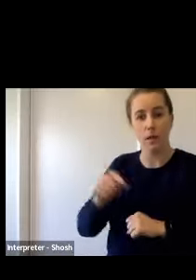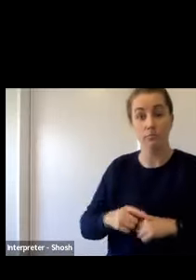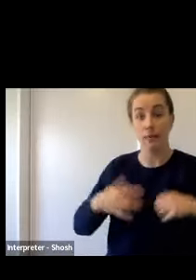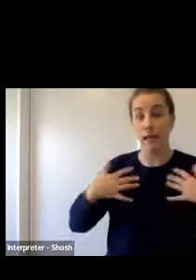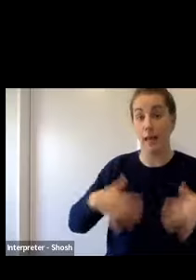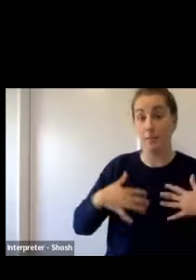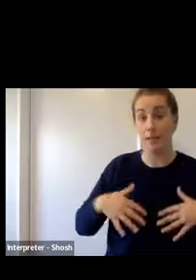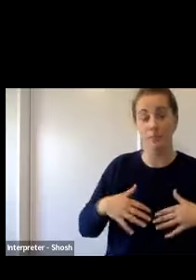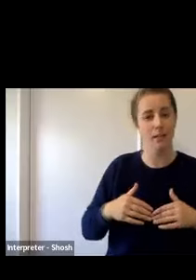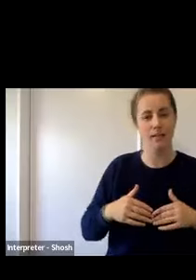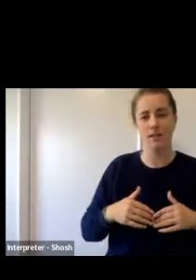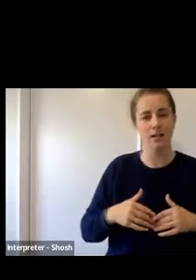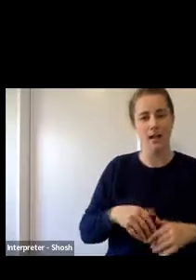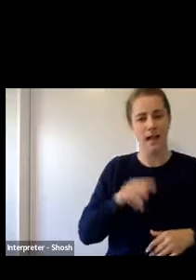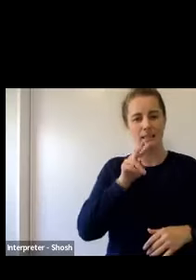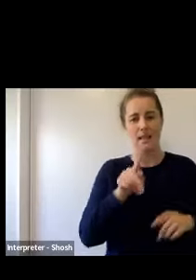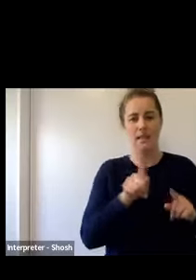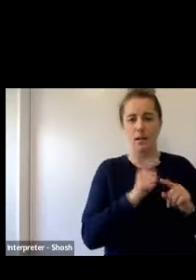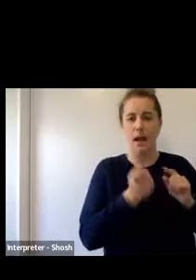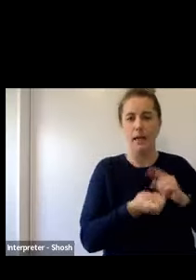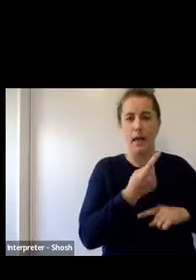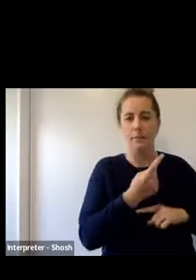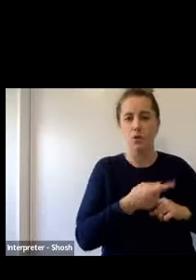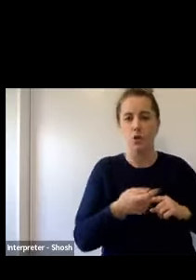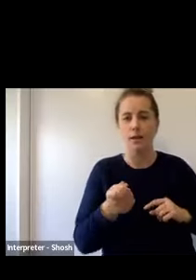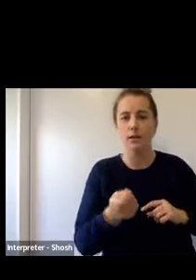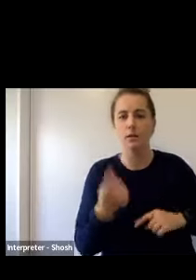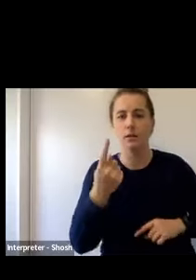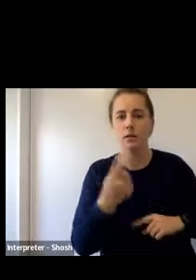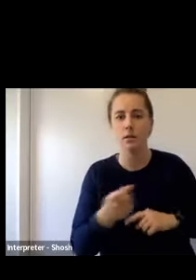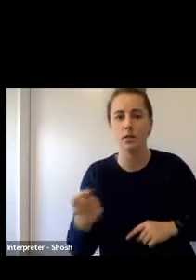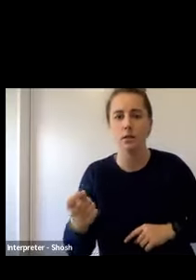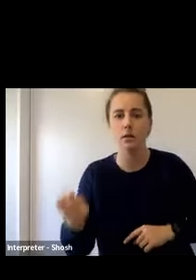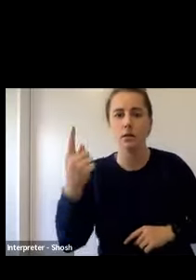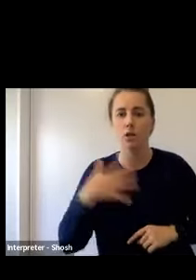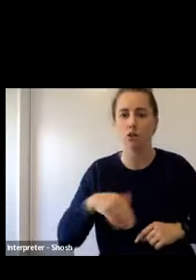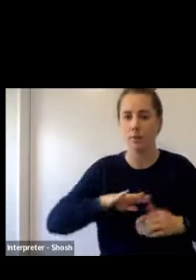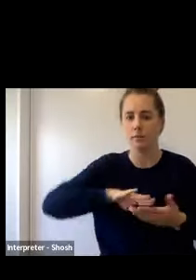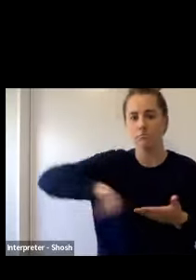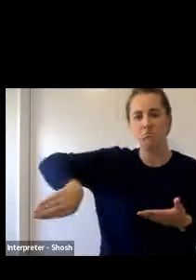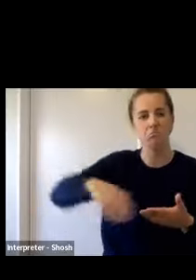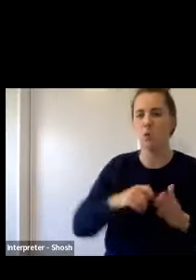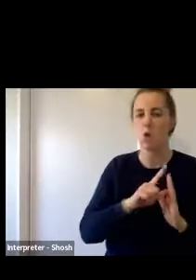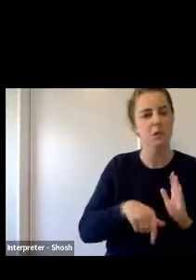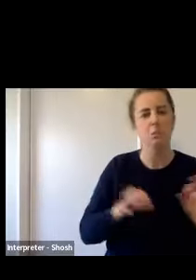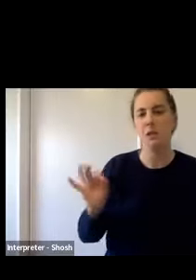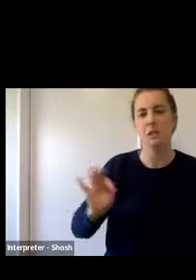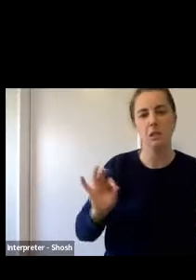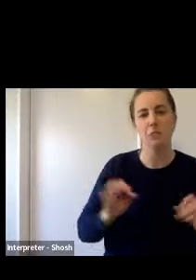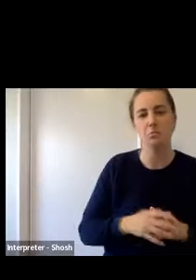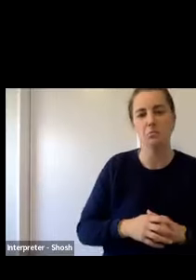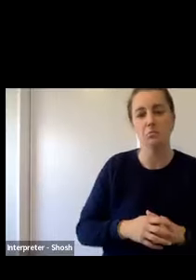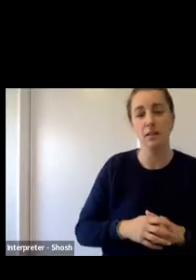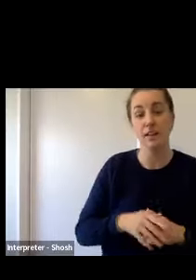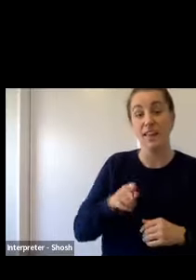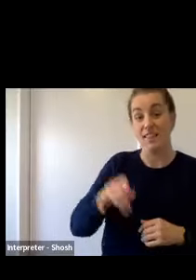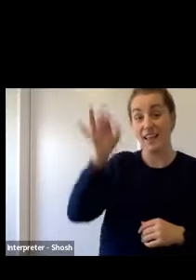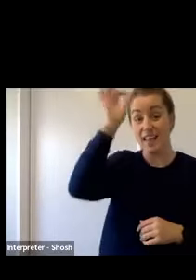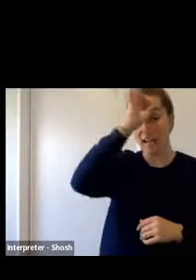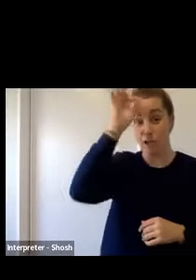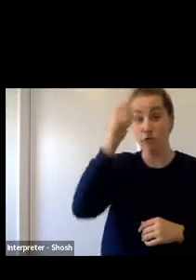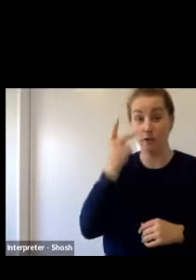is unfairly seen as an episodic event, and as such, it is dismissed as a disability. This ignorant view and